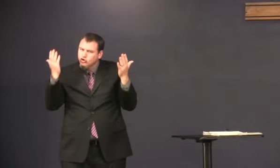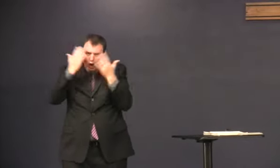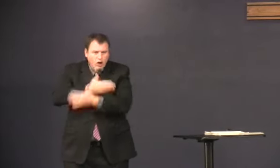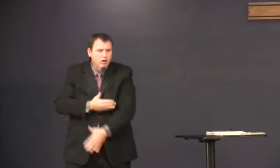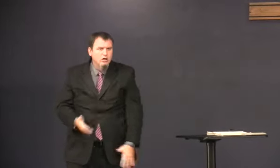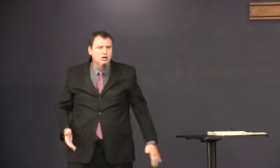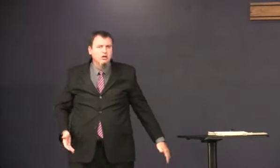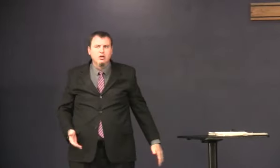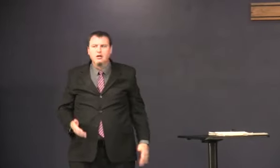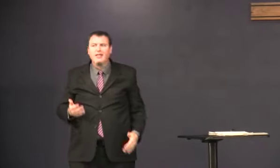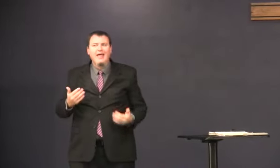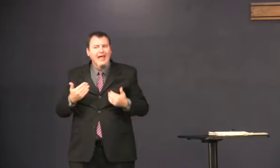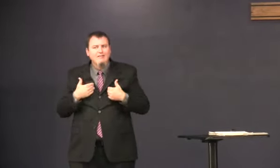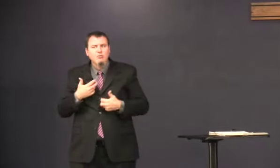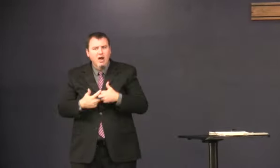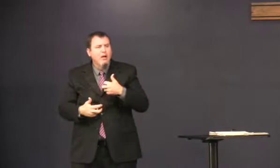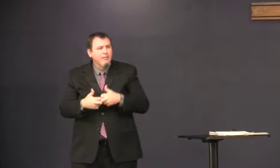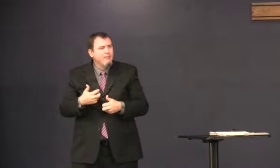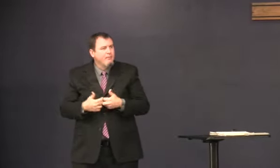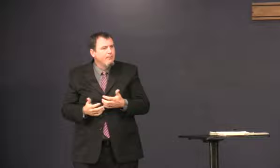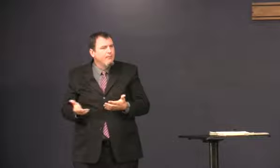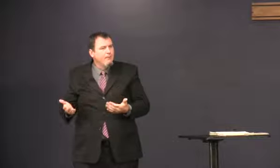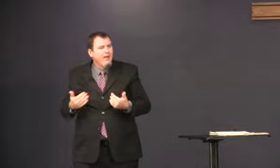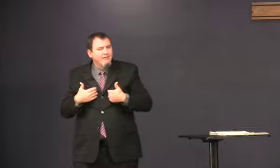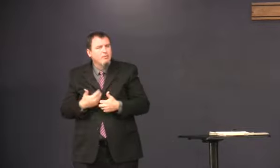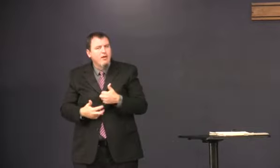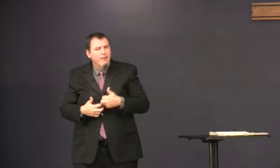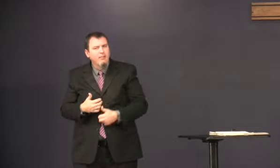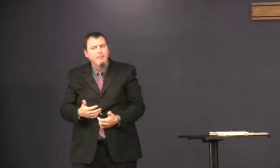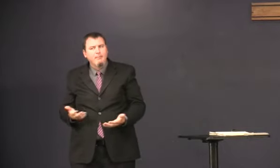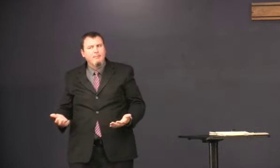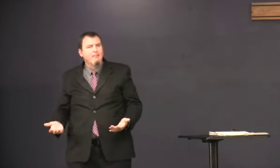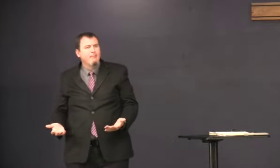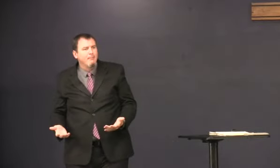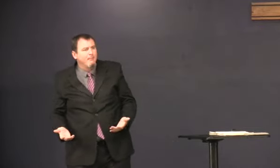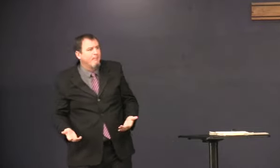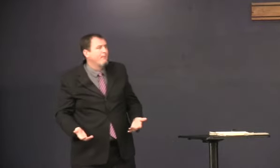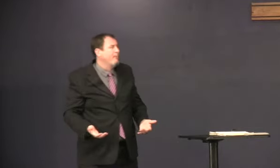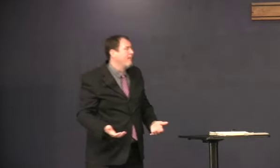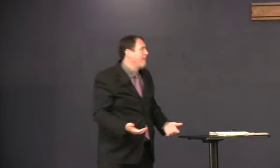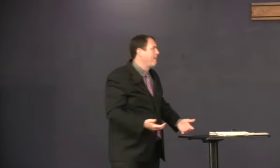So because it's dark, they lose their way in the dark, and they have problems.